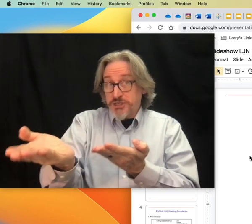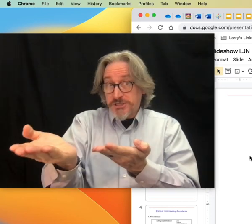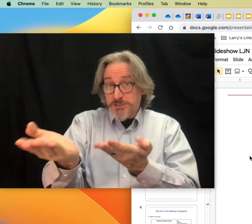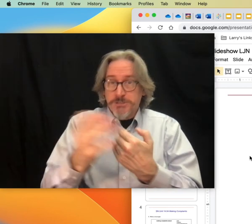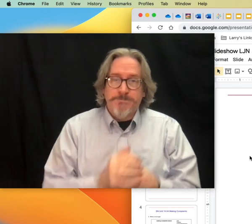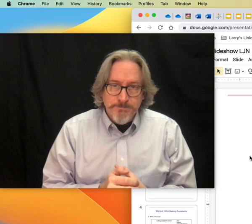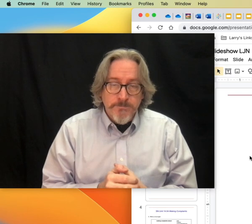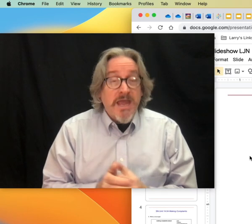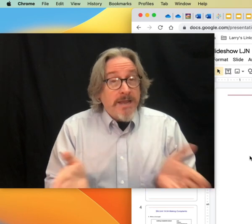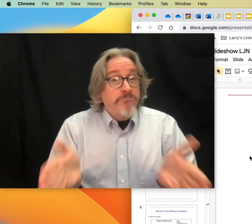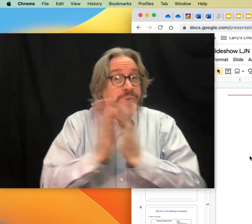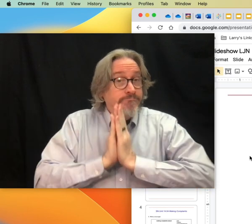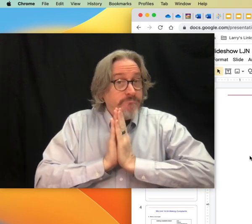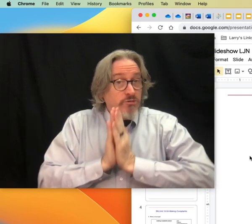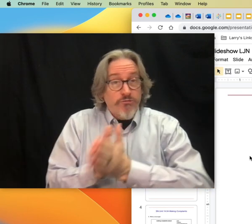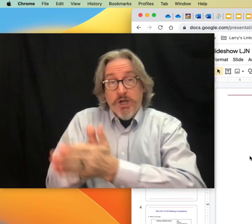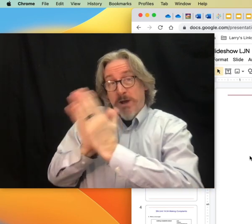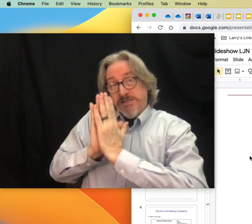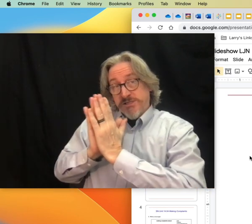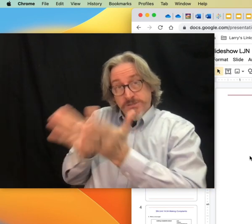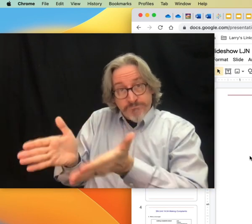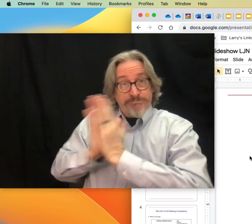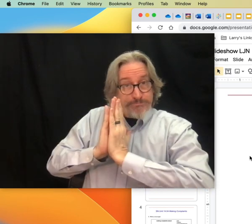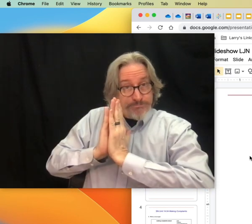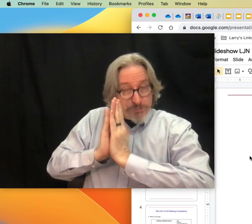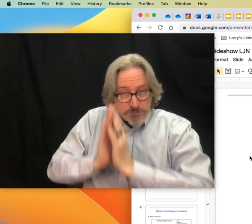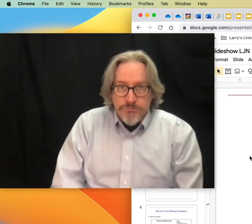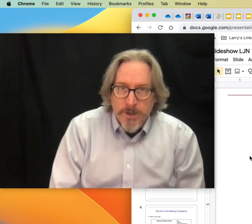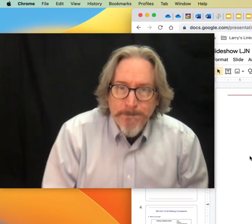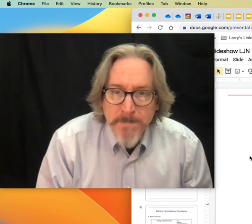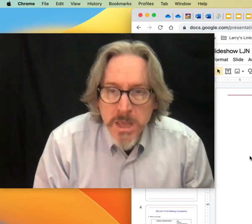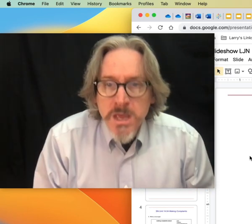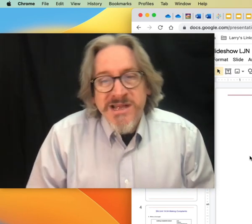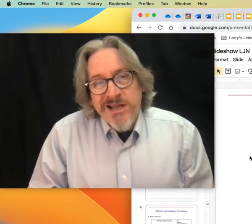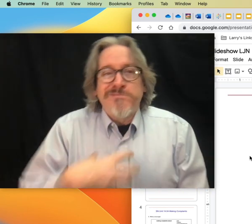making suggestions, and requests.